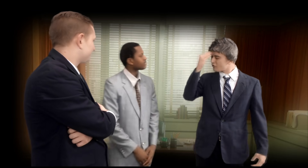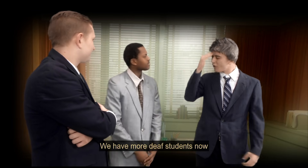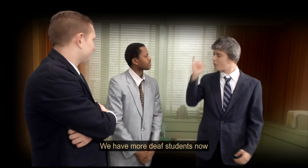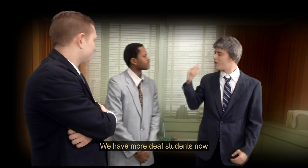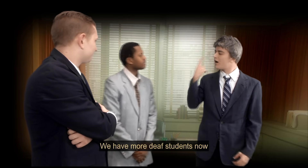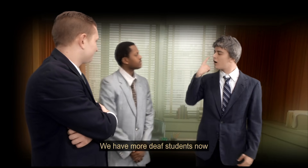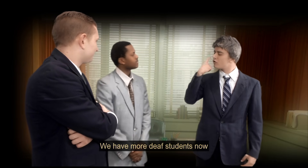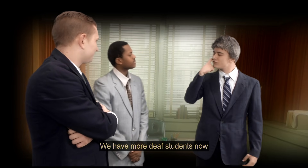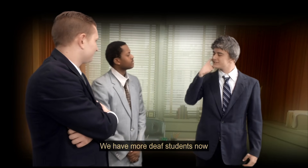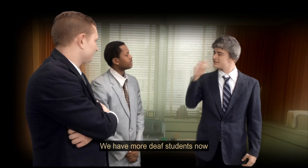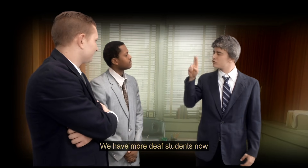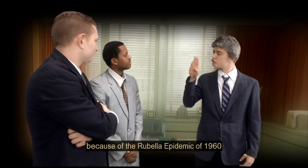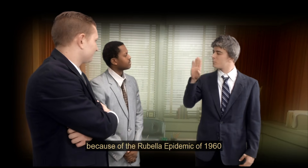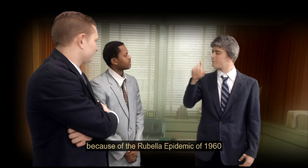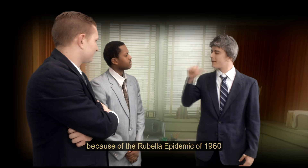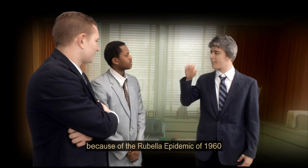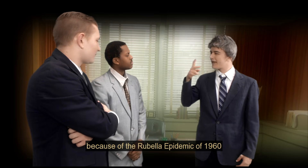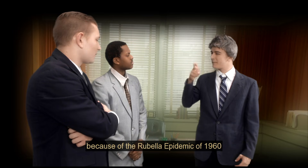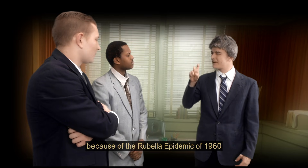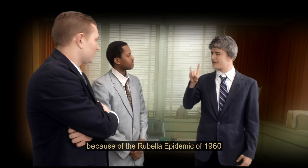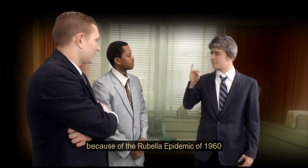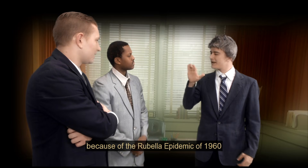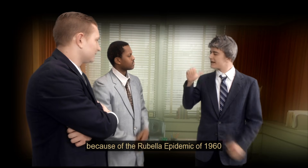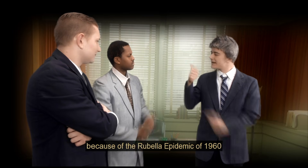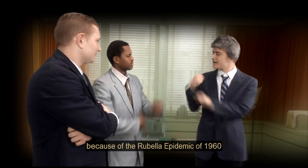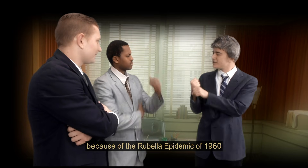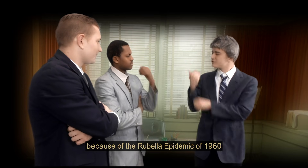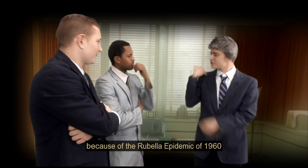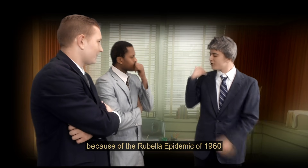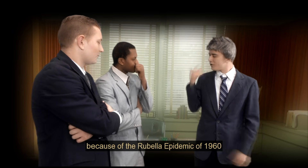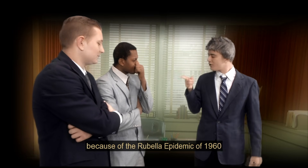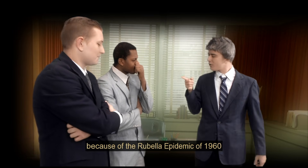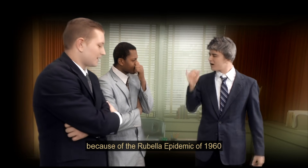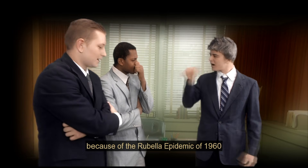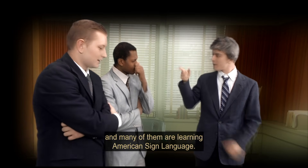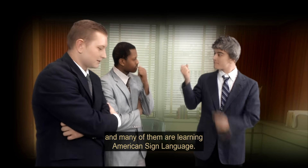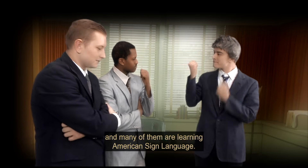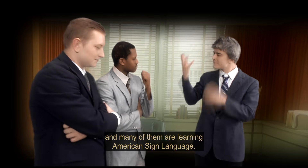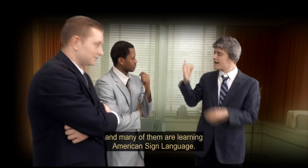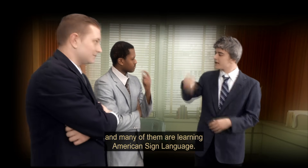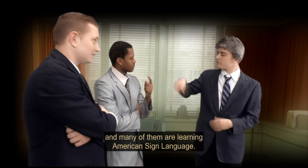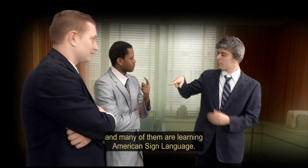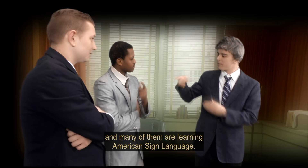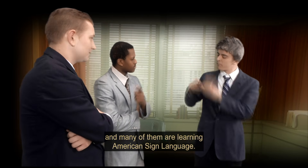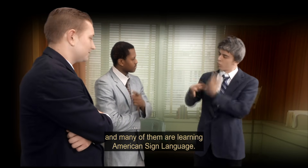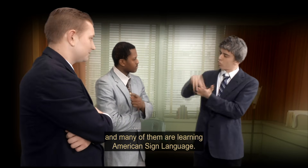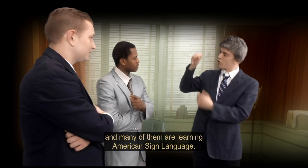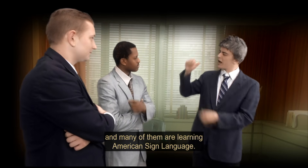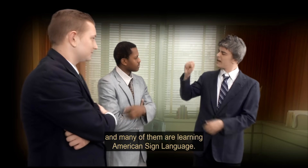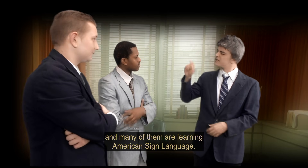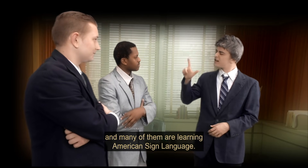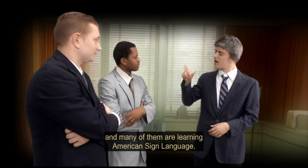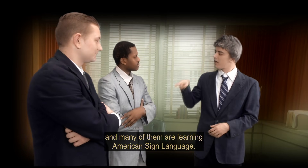We have more deaf students now because of the rubella epidemic of 1960, and many of them are learning American Sign Language.